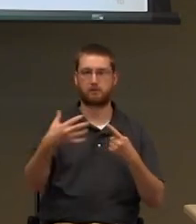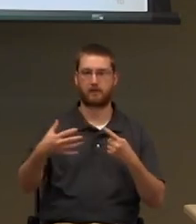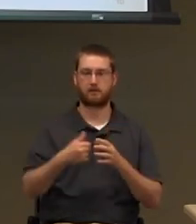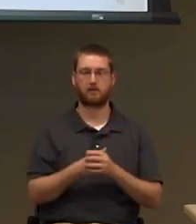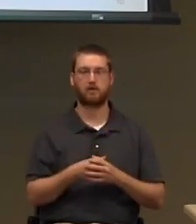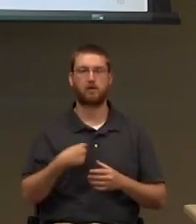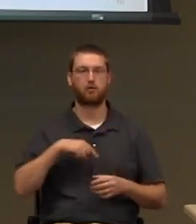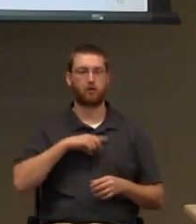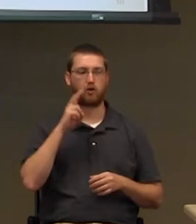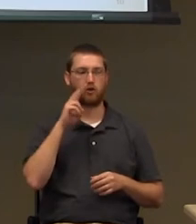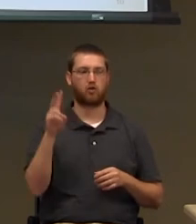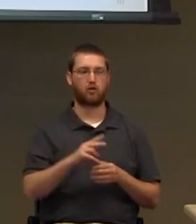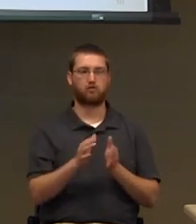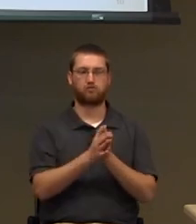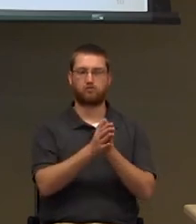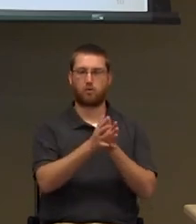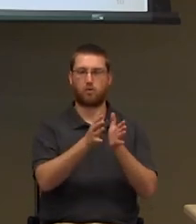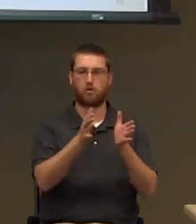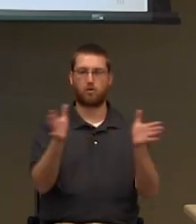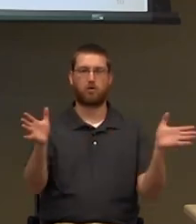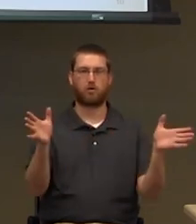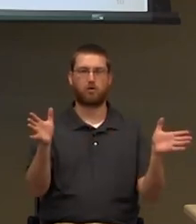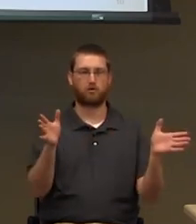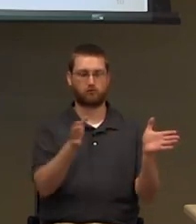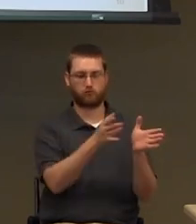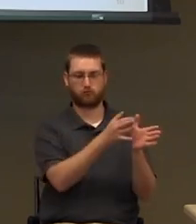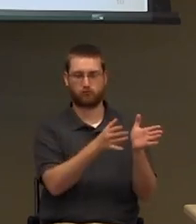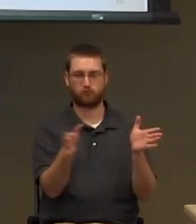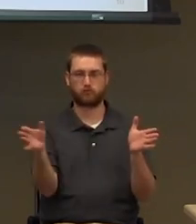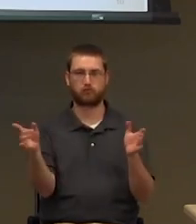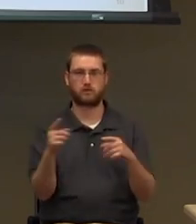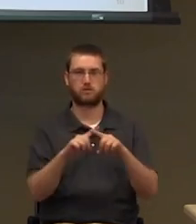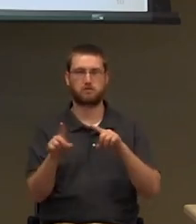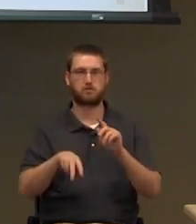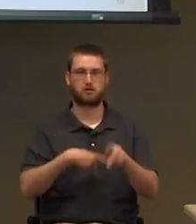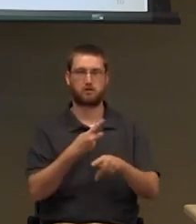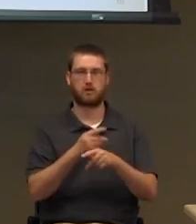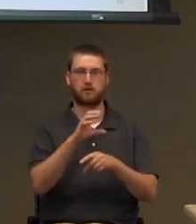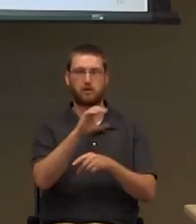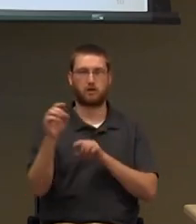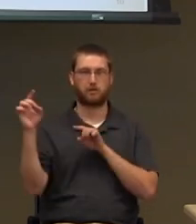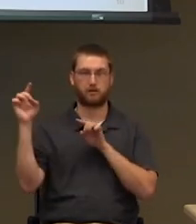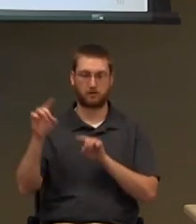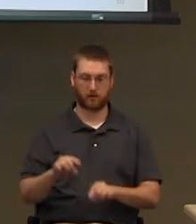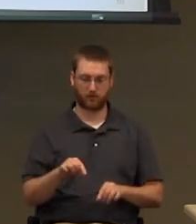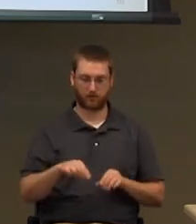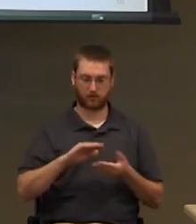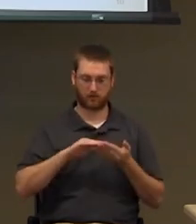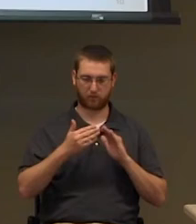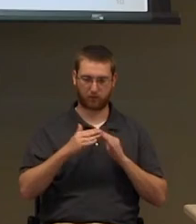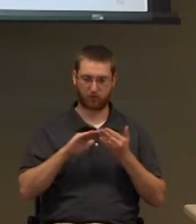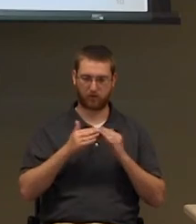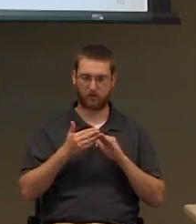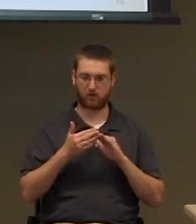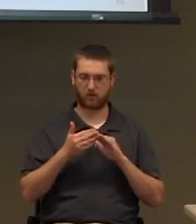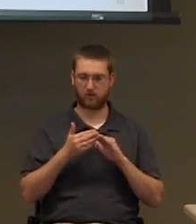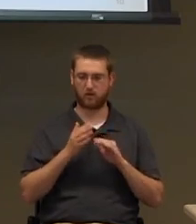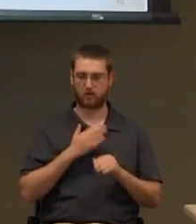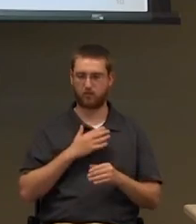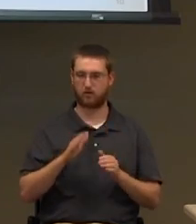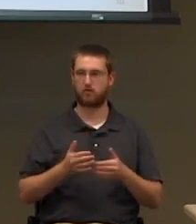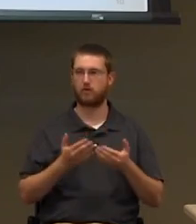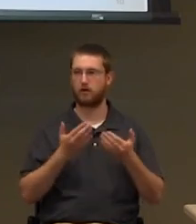when we looked at the broad spectrum of all the different types of companies that could be attracted to this community,